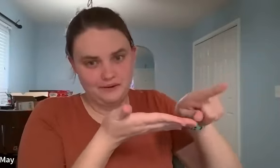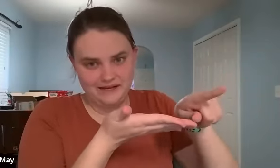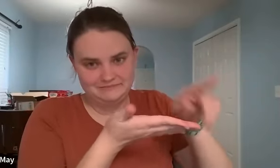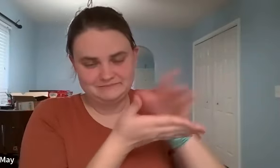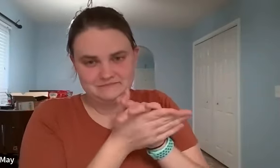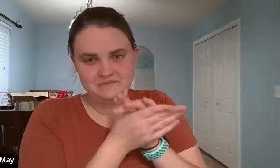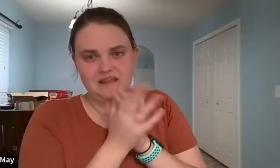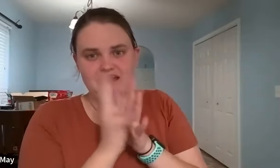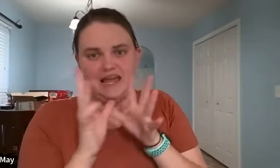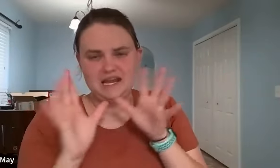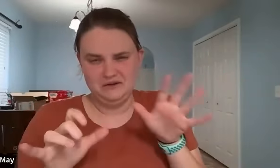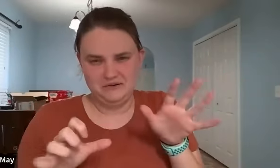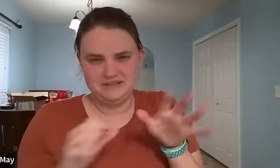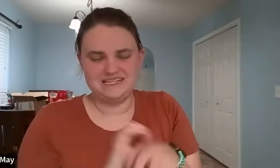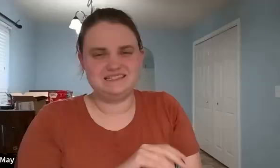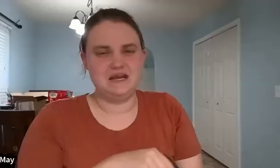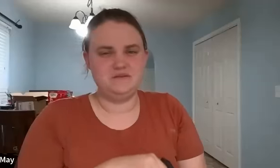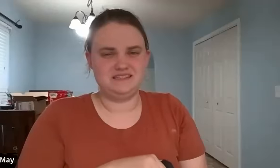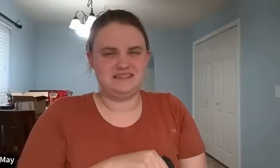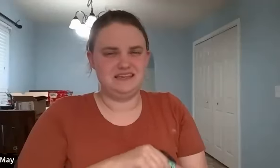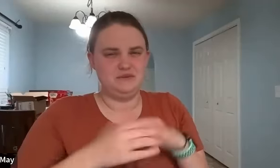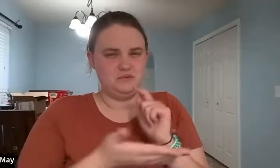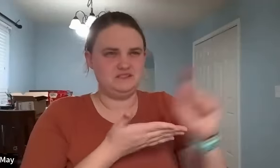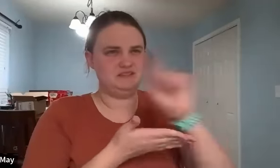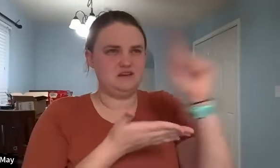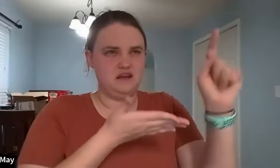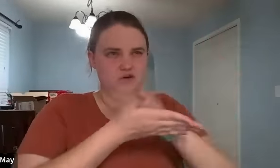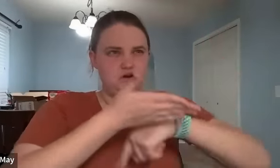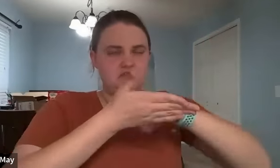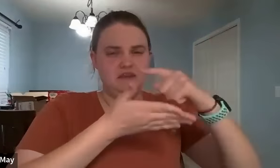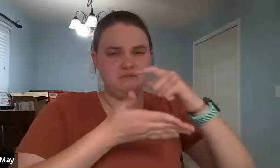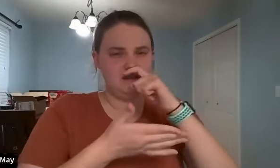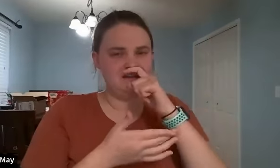worry. I know that one takes time. It can be almost kind of hard to think about it.